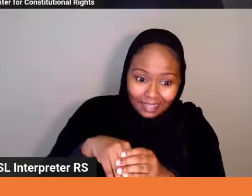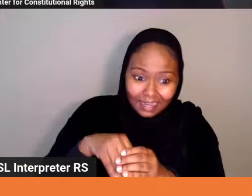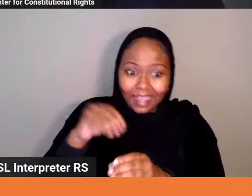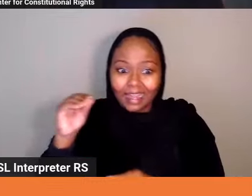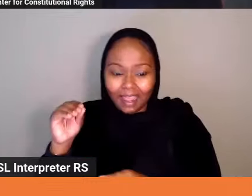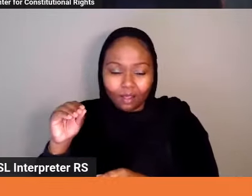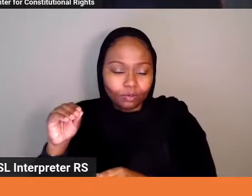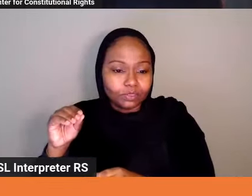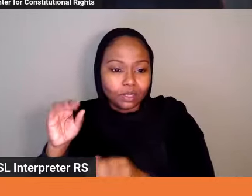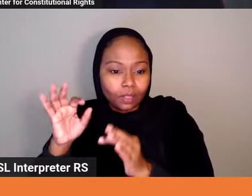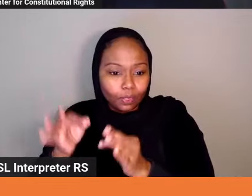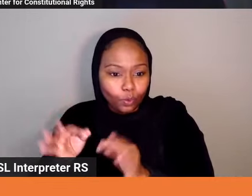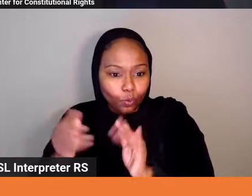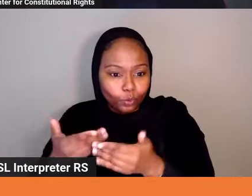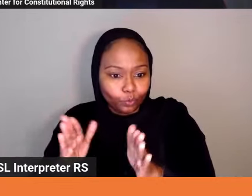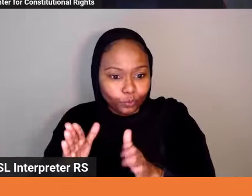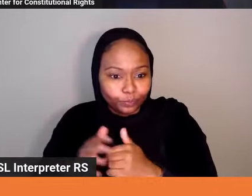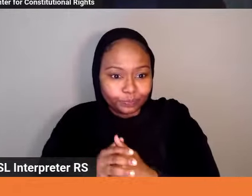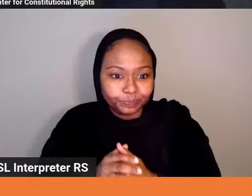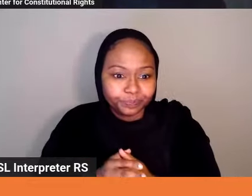Sure. And I have to say,